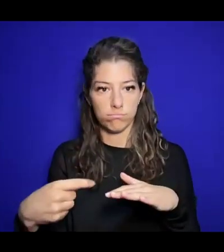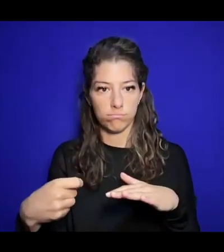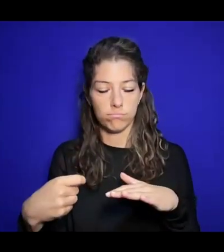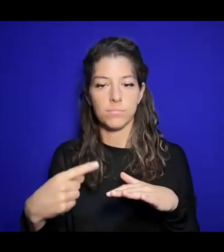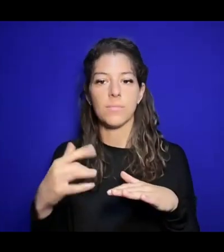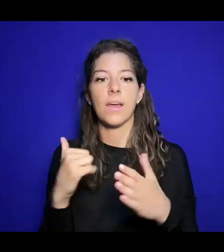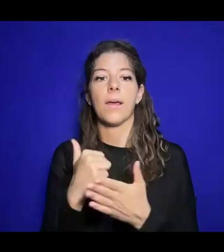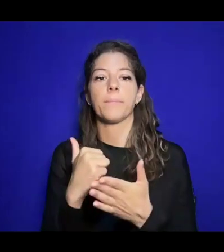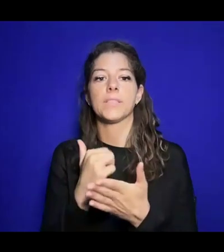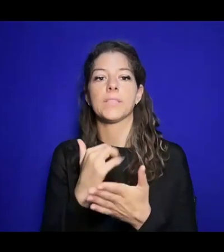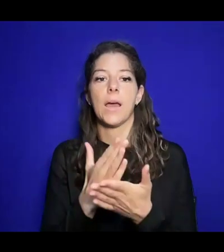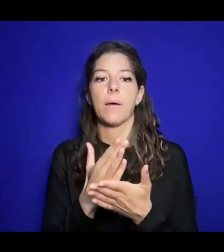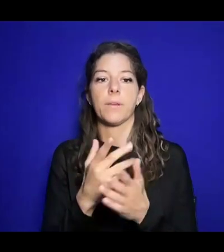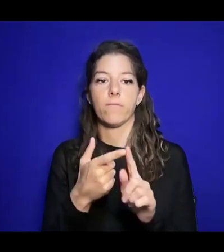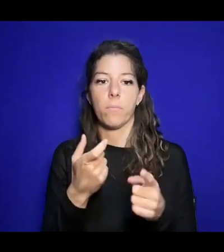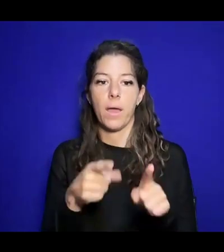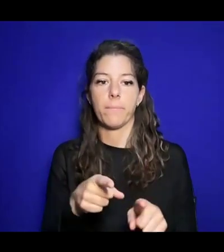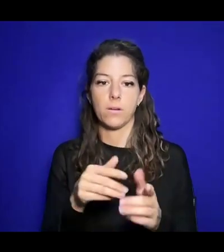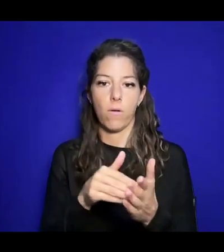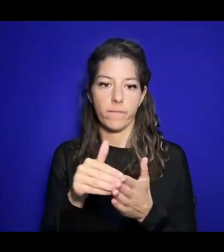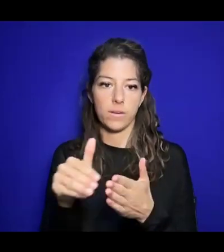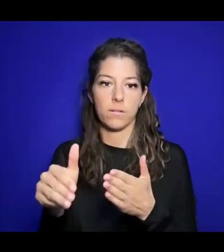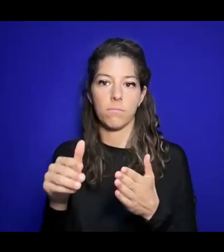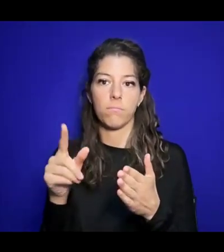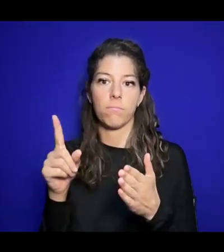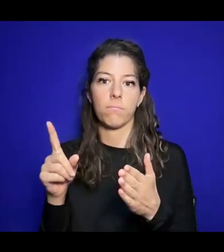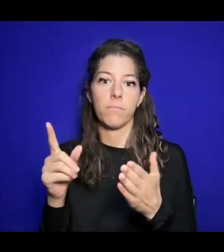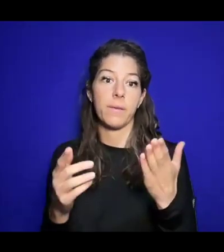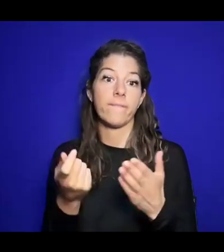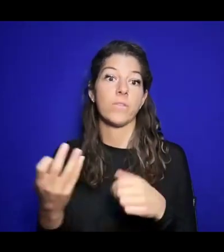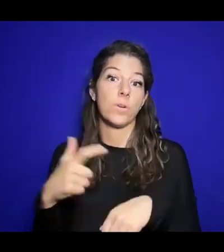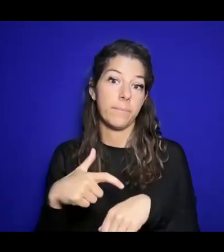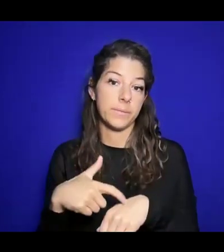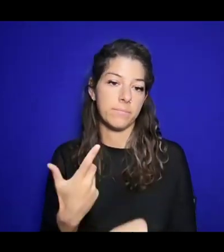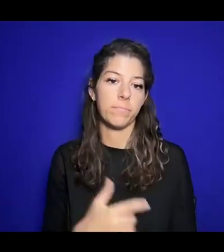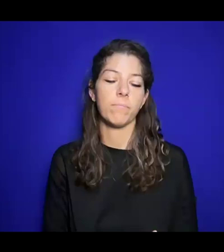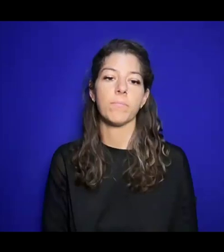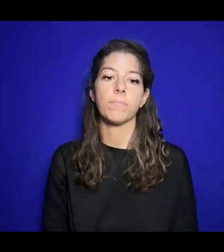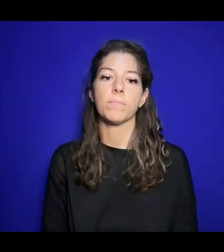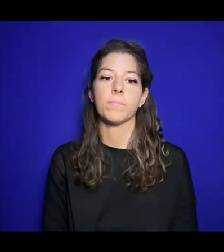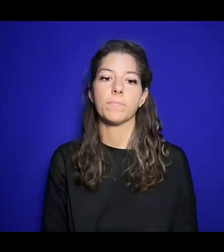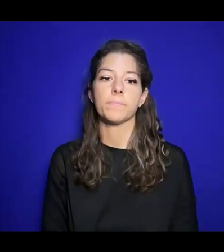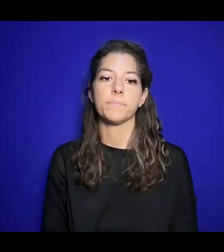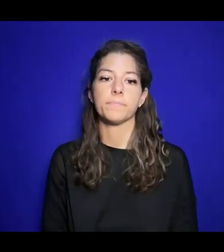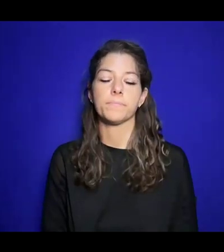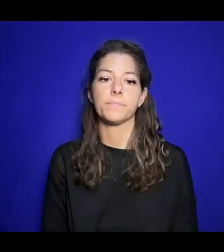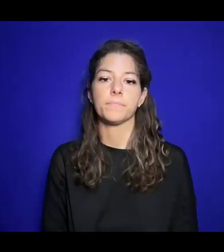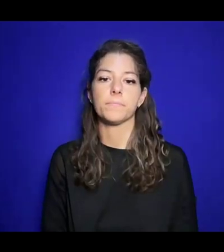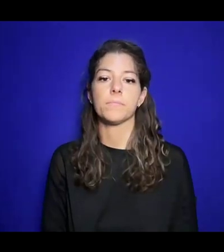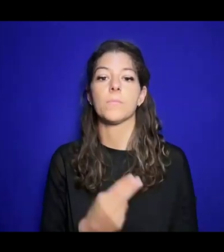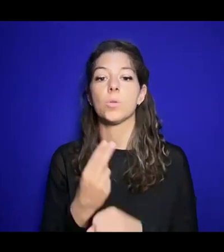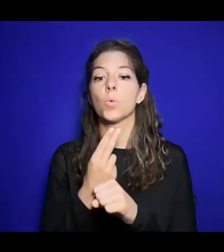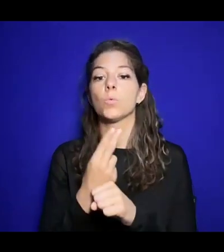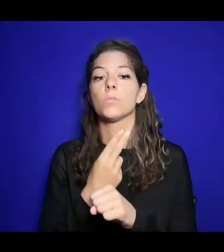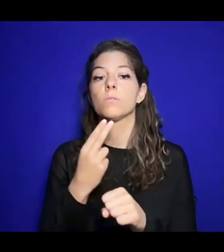that helps stop it from happening. But you might have to have that done a couple of times. You might want to use